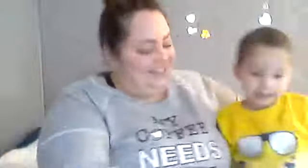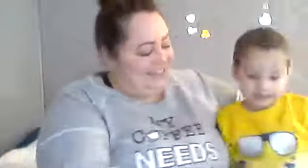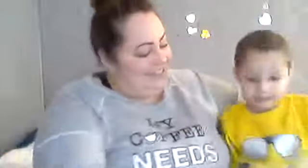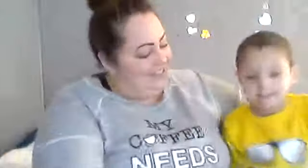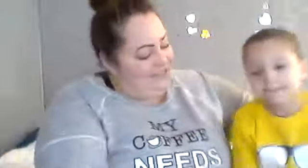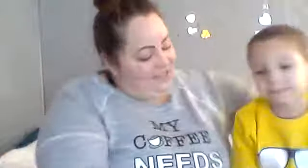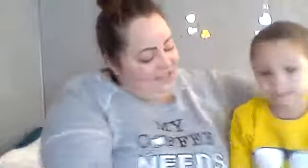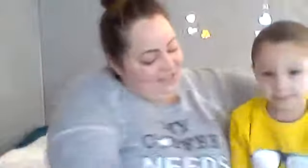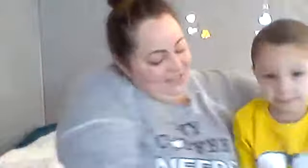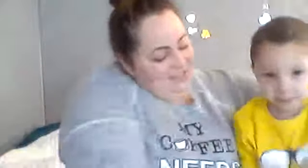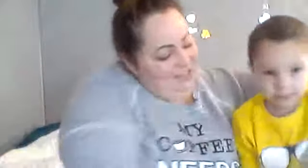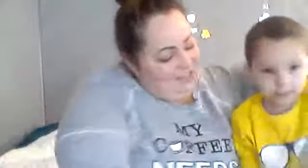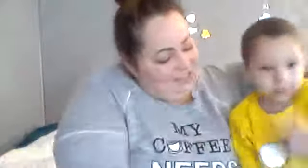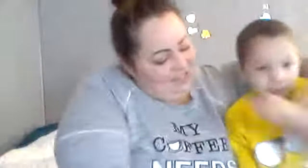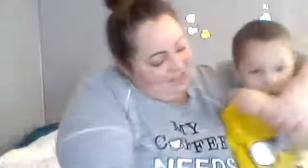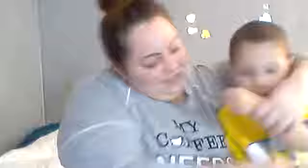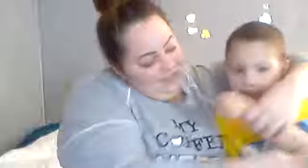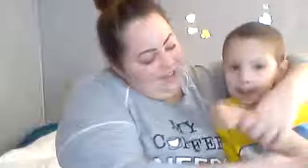Like this one. You know the sign for cracker. Cracker.